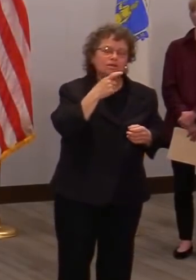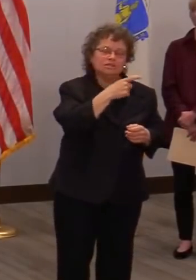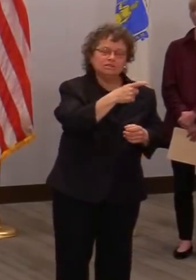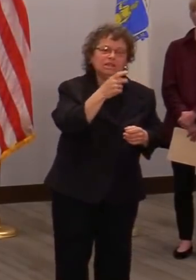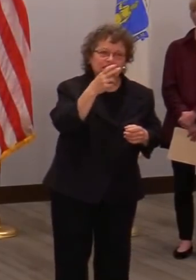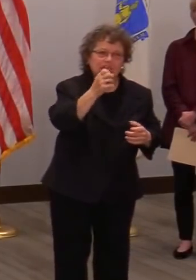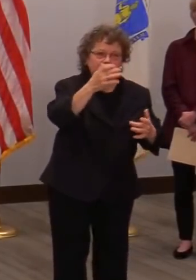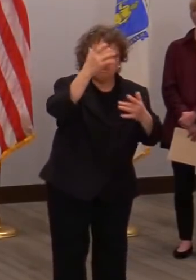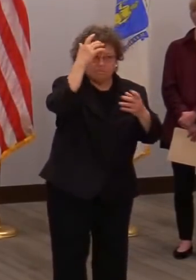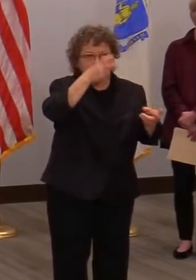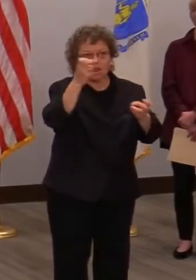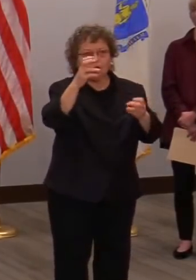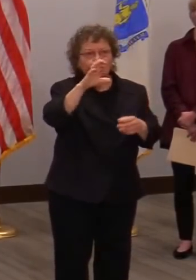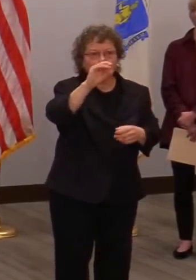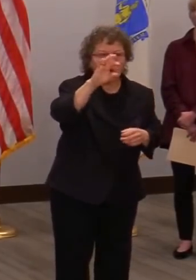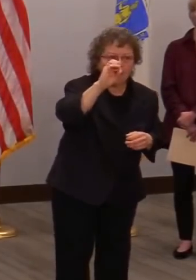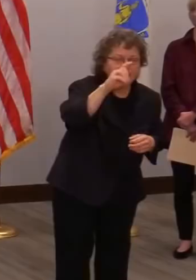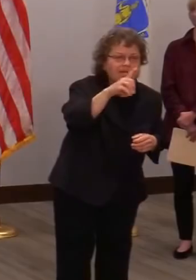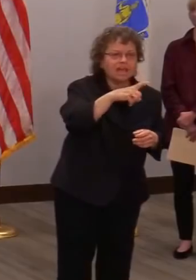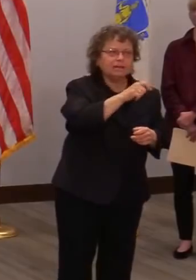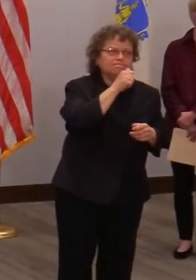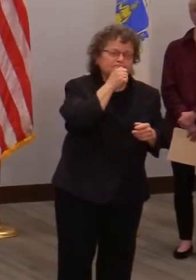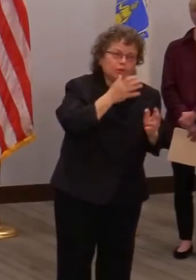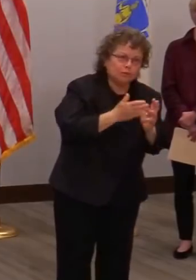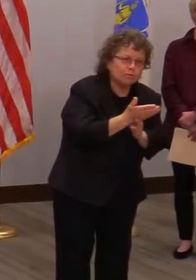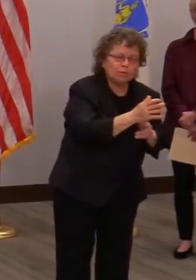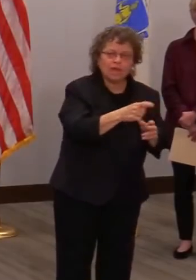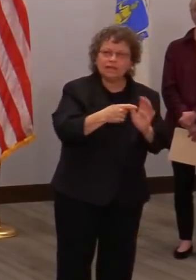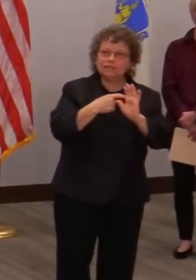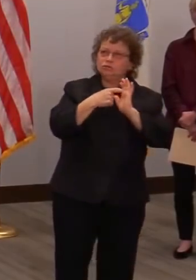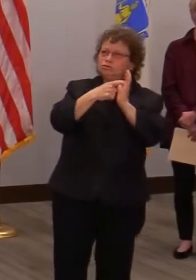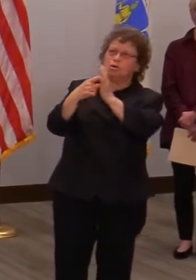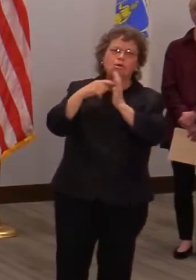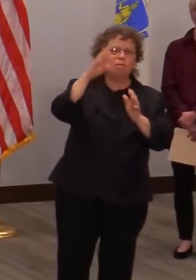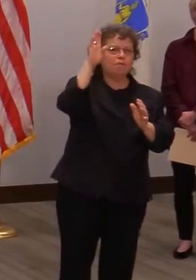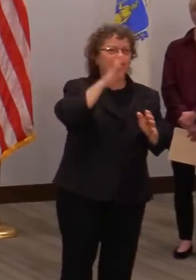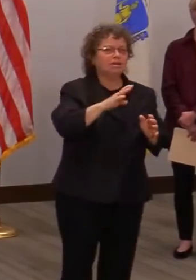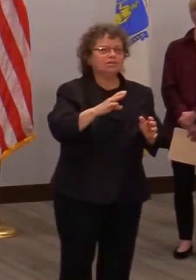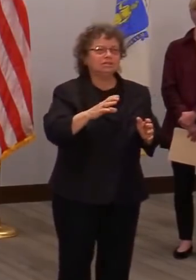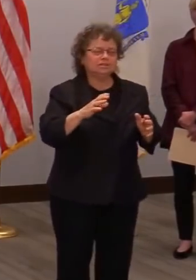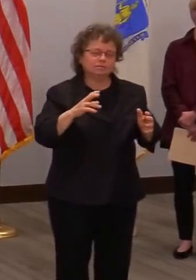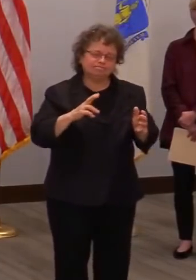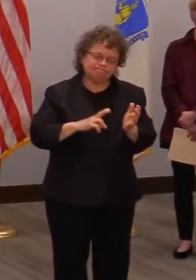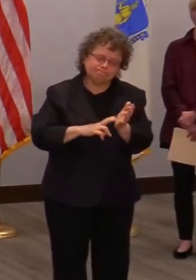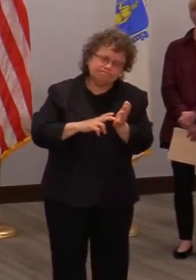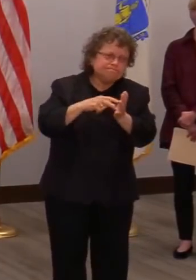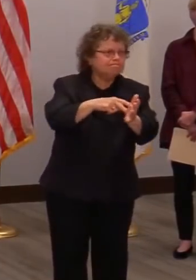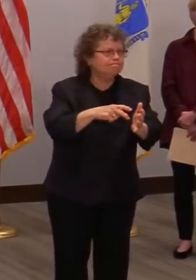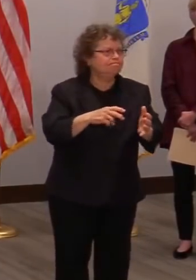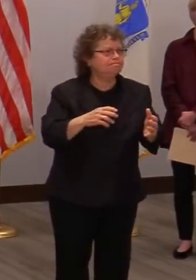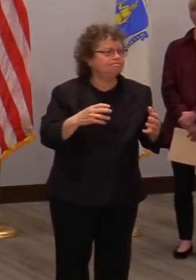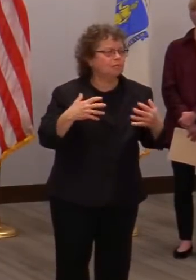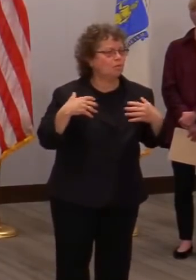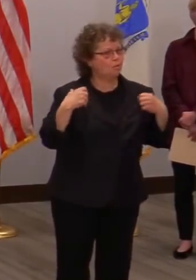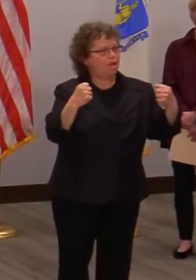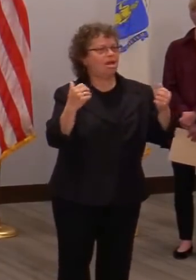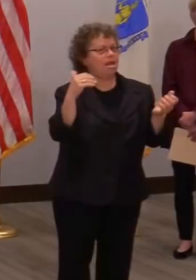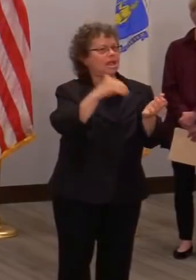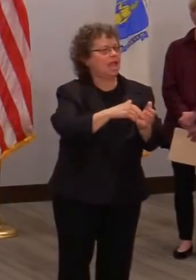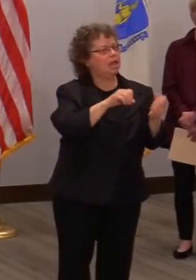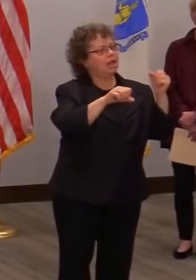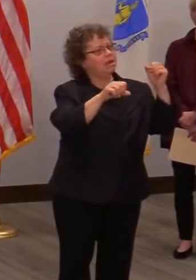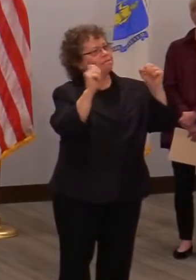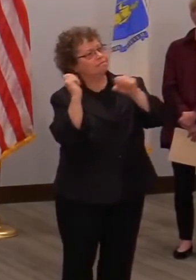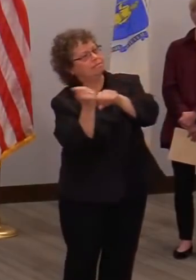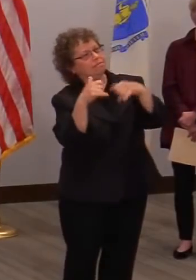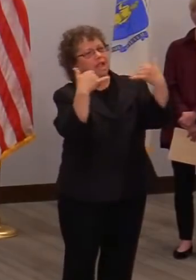endured and showed what Bostonians are about, the resilience and toughness to come back from that. So it's a privilege to turn it over to